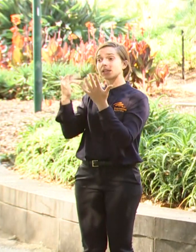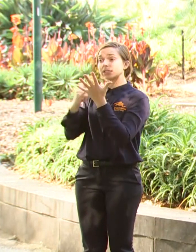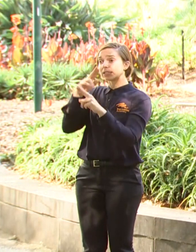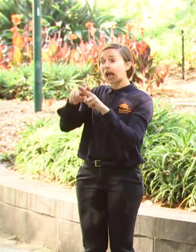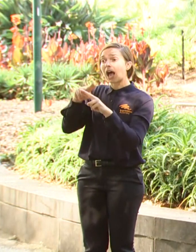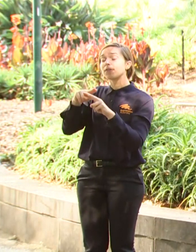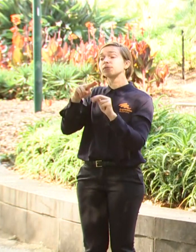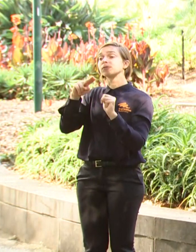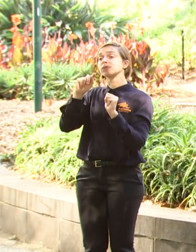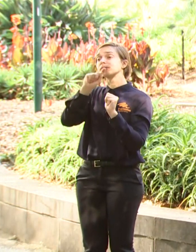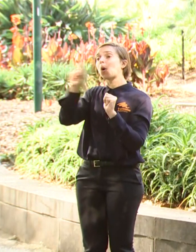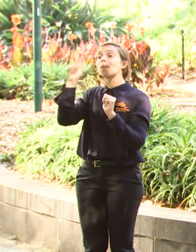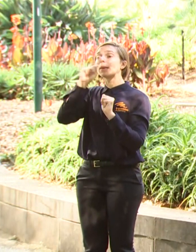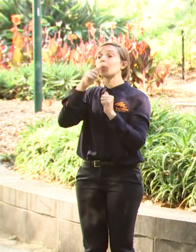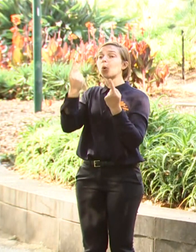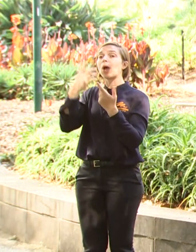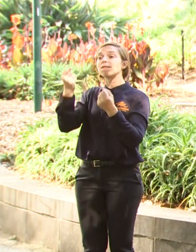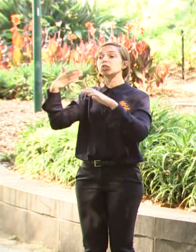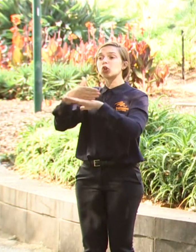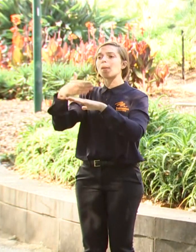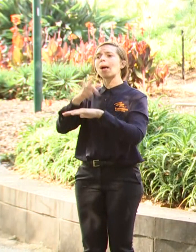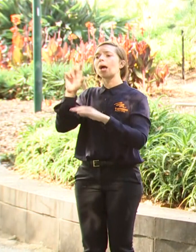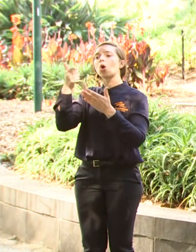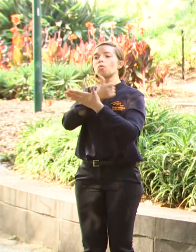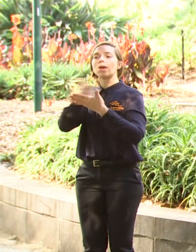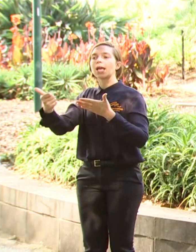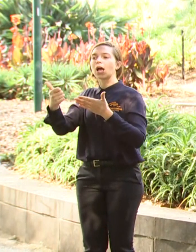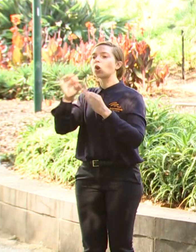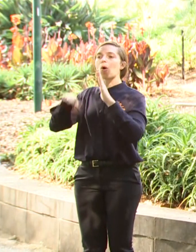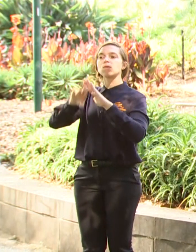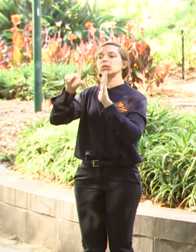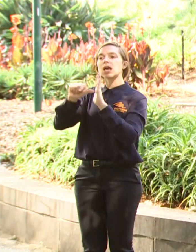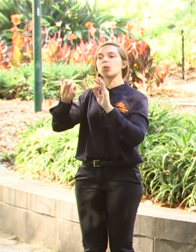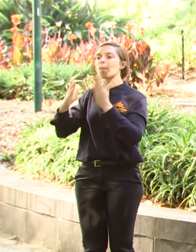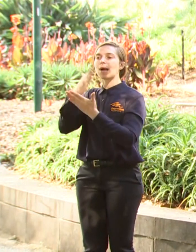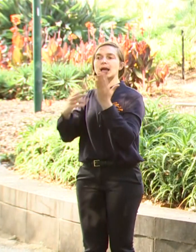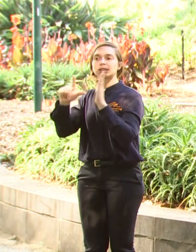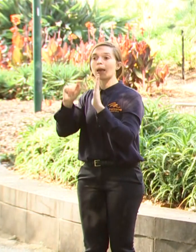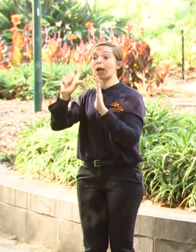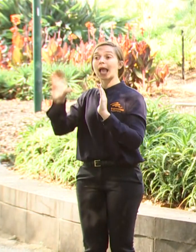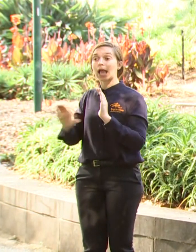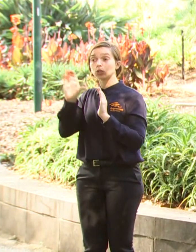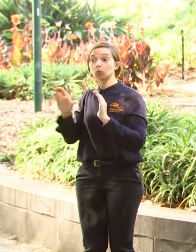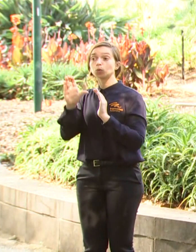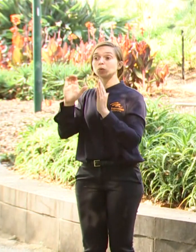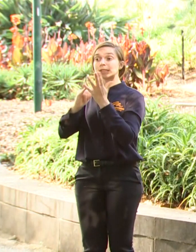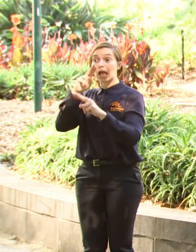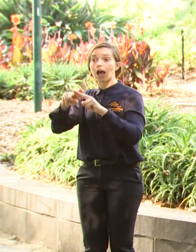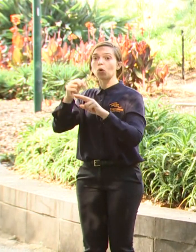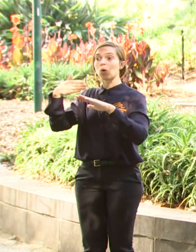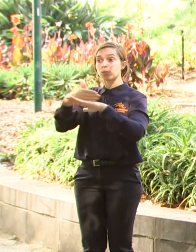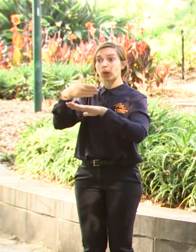whether we might be able to extend that payment, but we'll have more to say about that at the appropriate time. Well, just on another matter, the Melbourne...